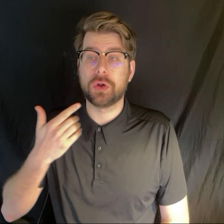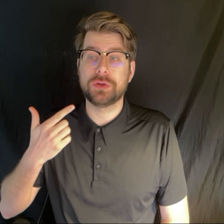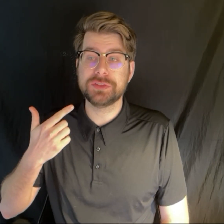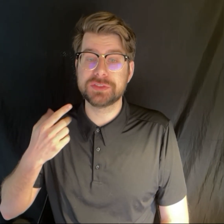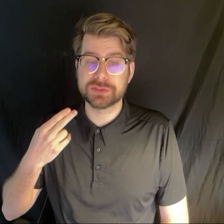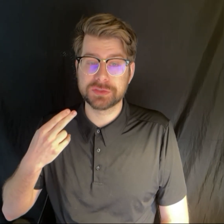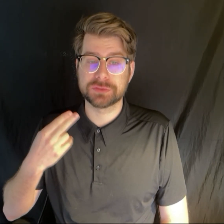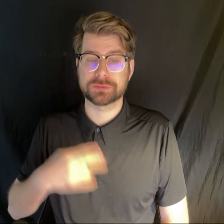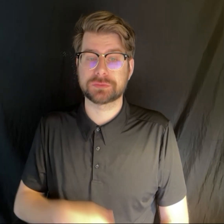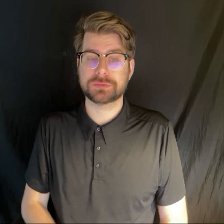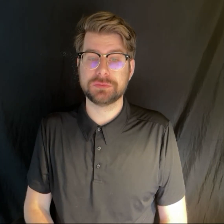Malls,